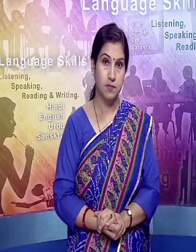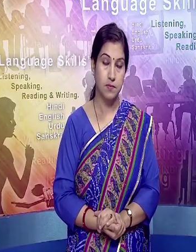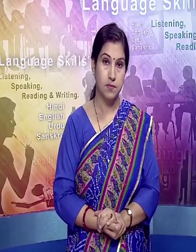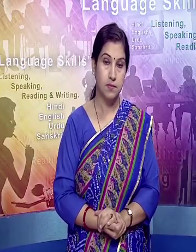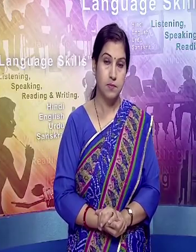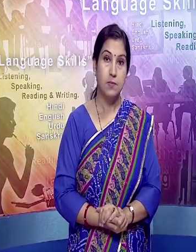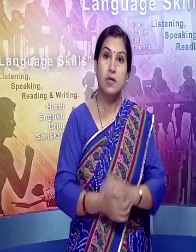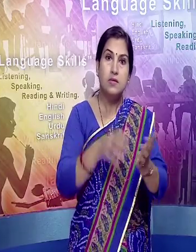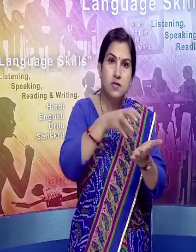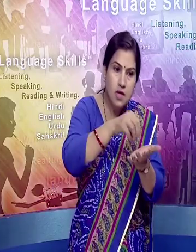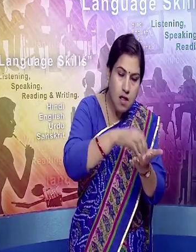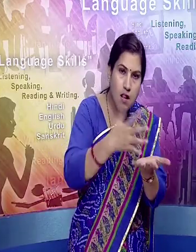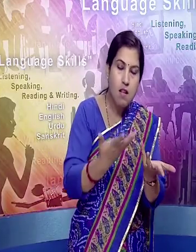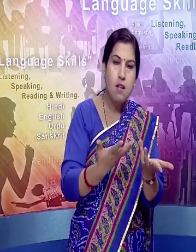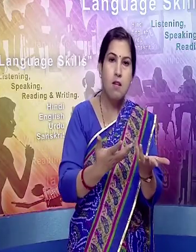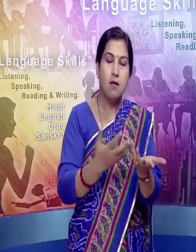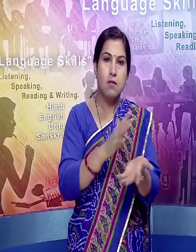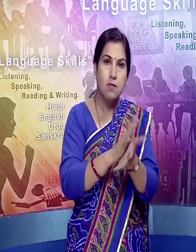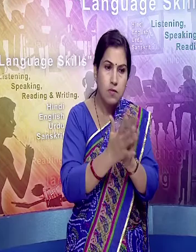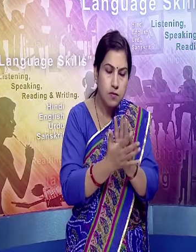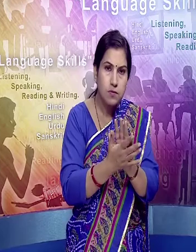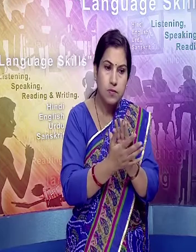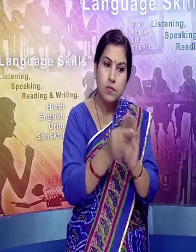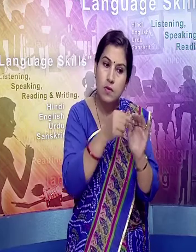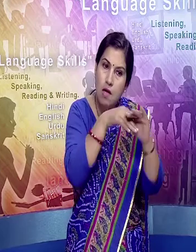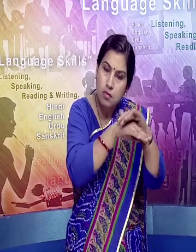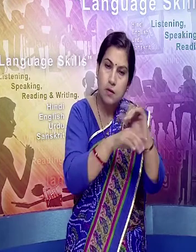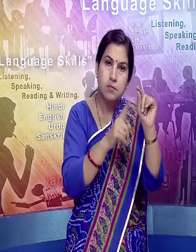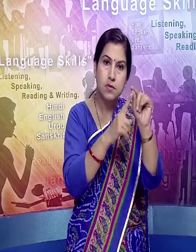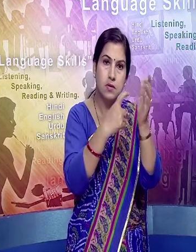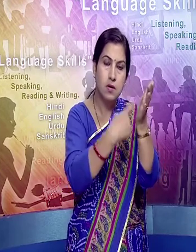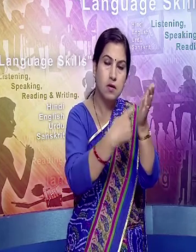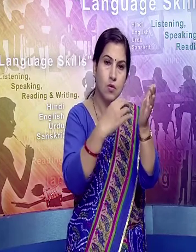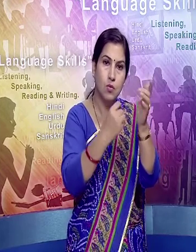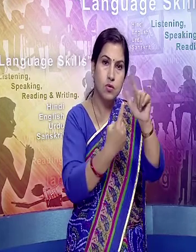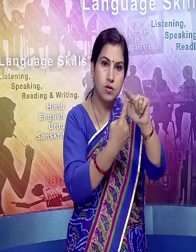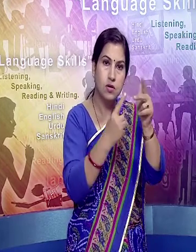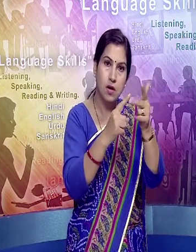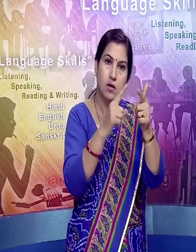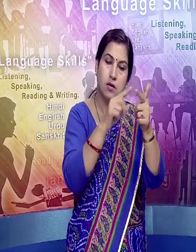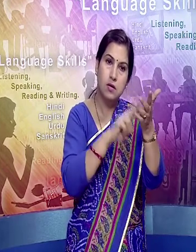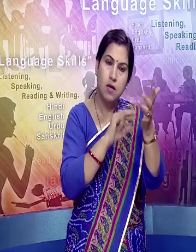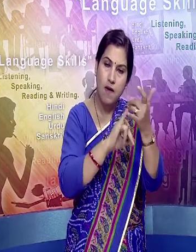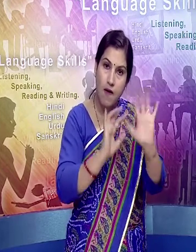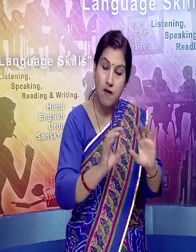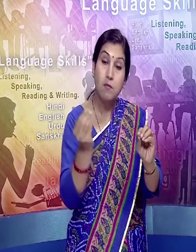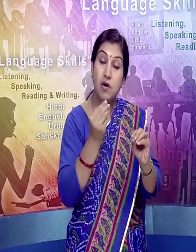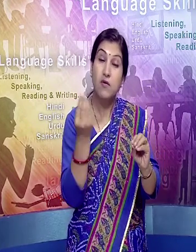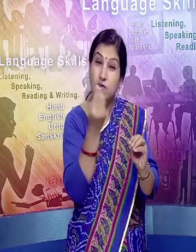Cereals contain good amount of protein but lack of some essential amino